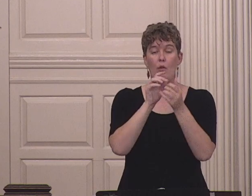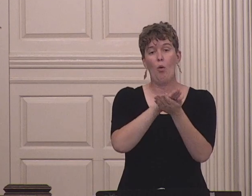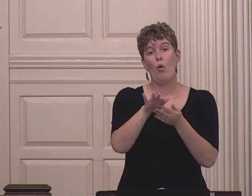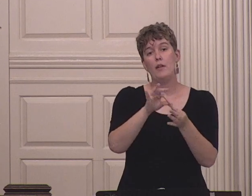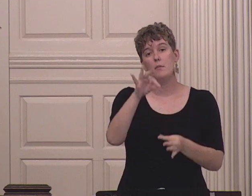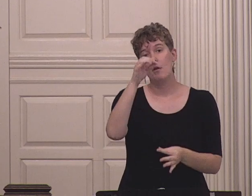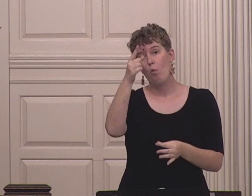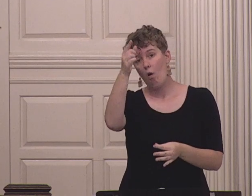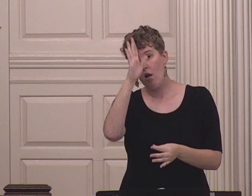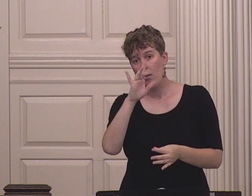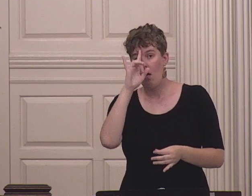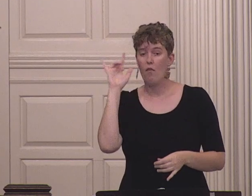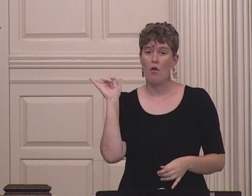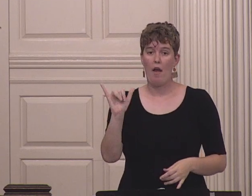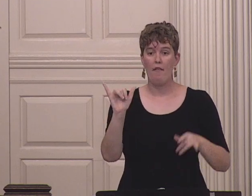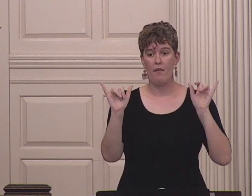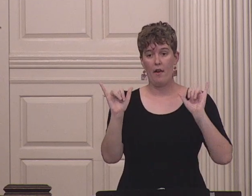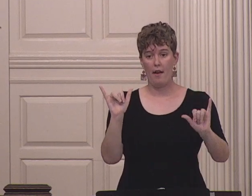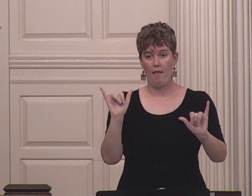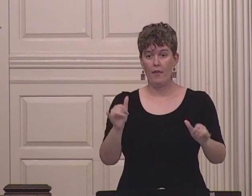God forever and ever.